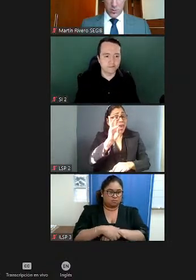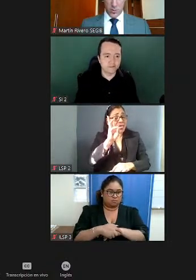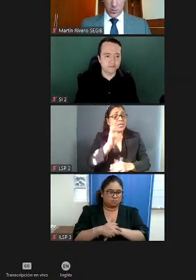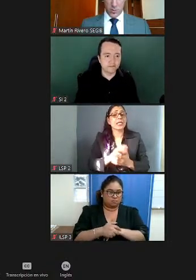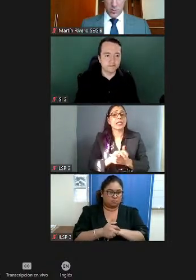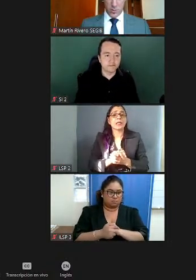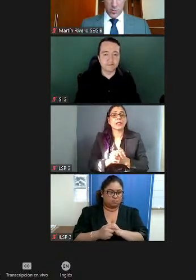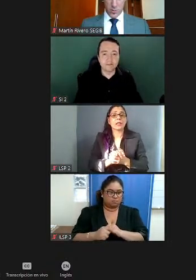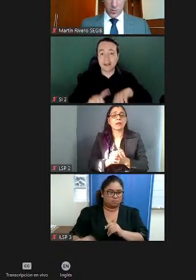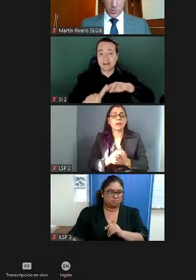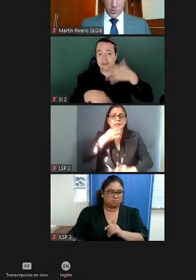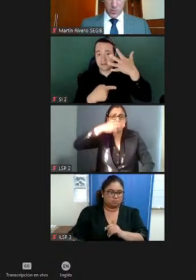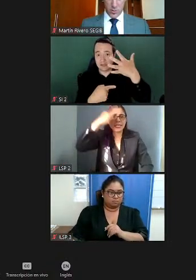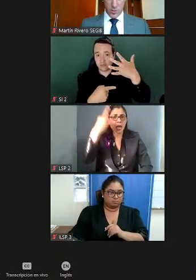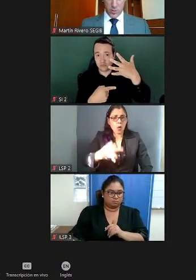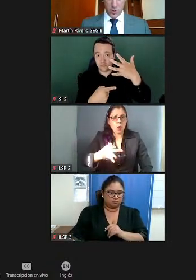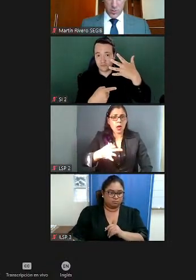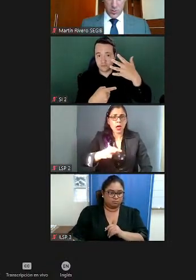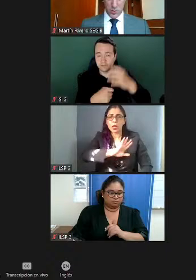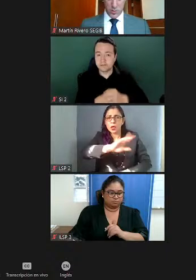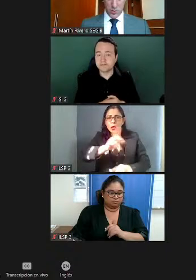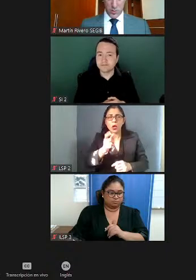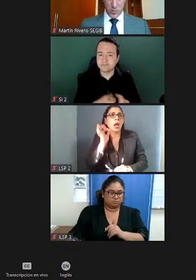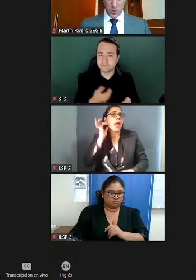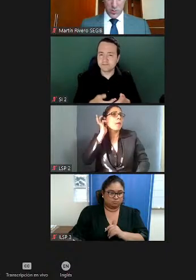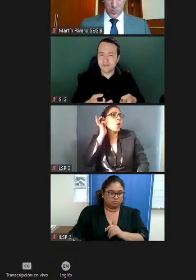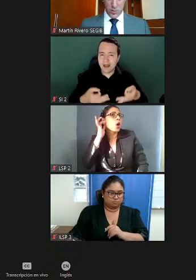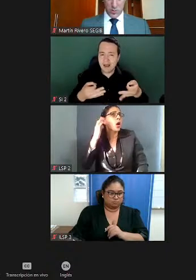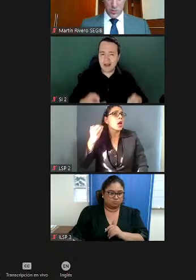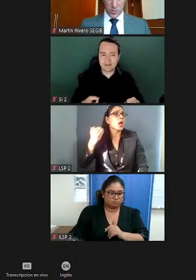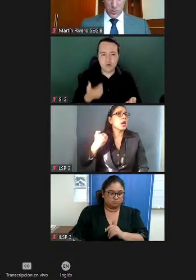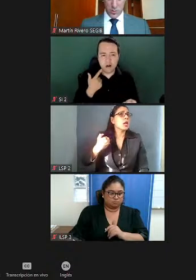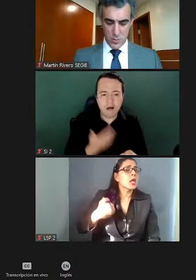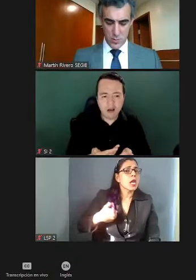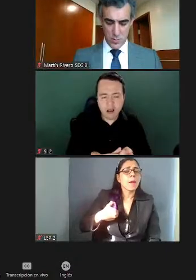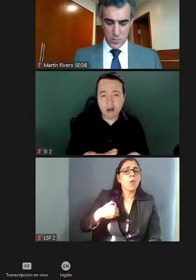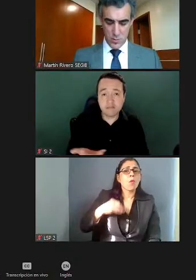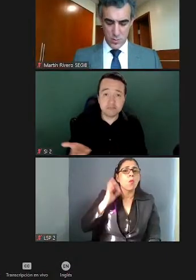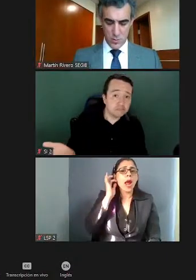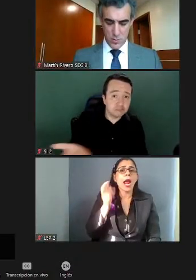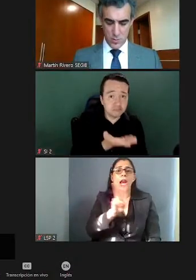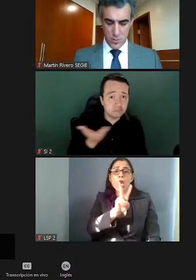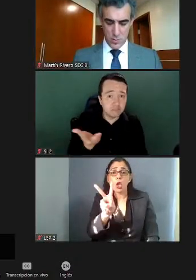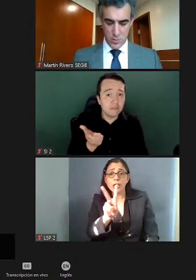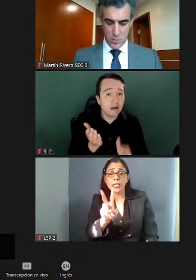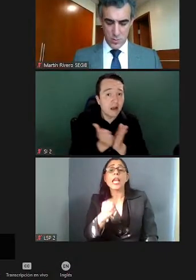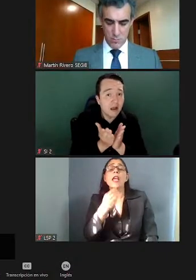sixth ensuring that students